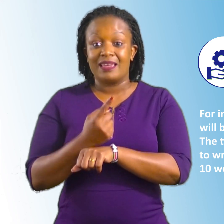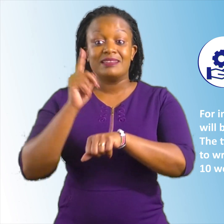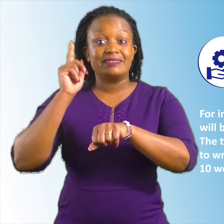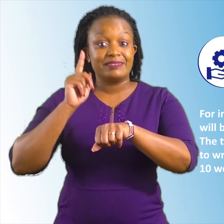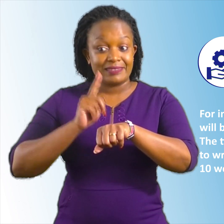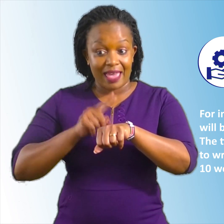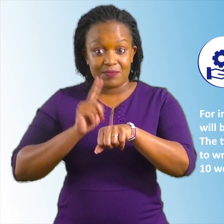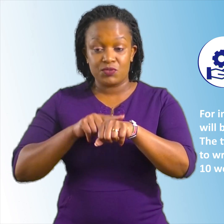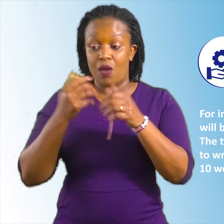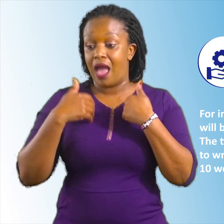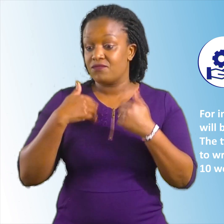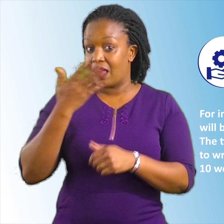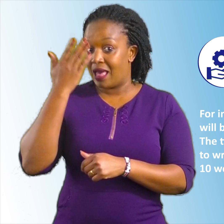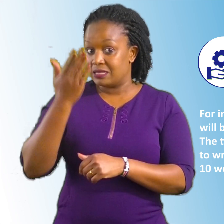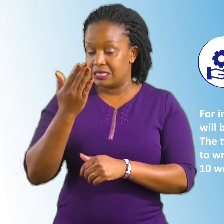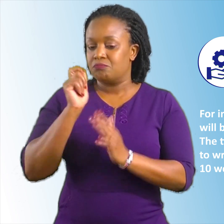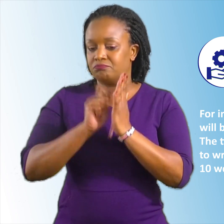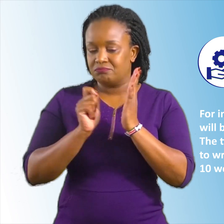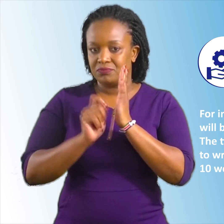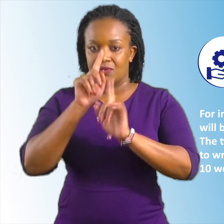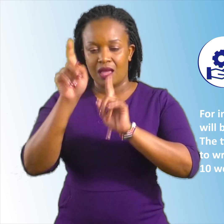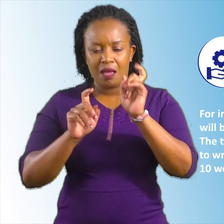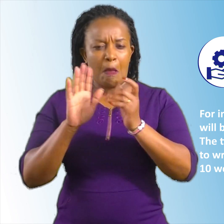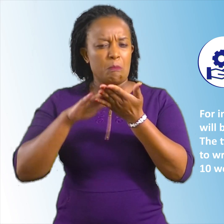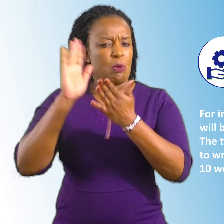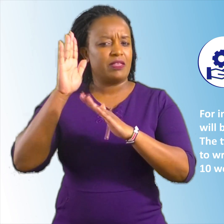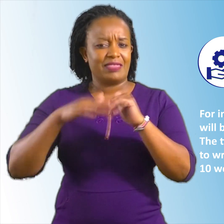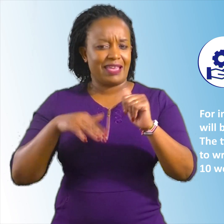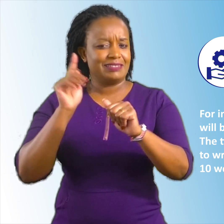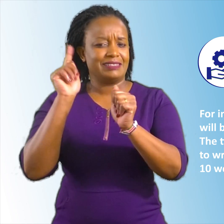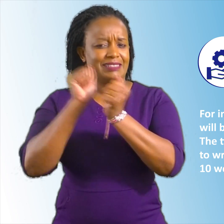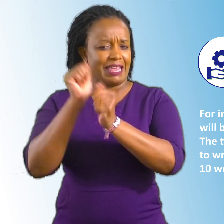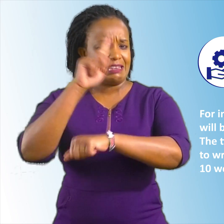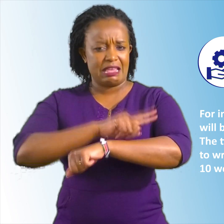thorough response to a written request is no more than 10 working days.